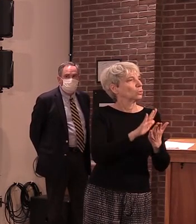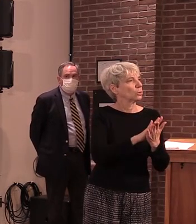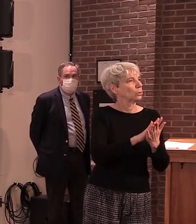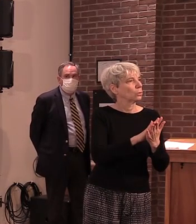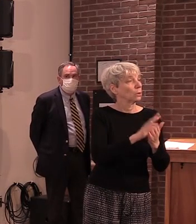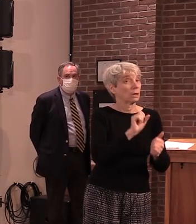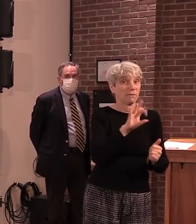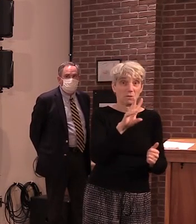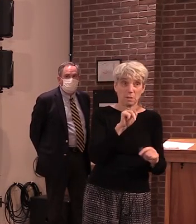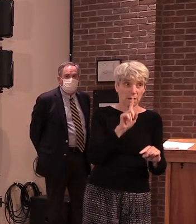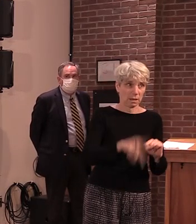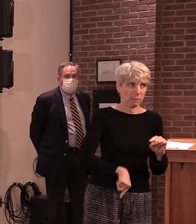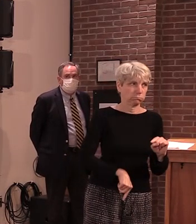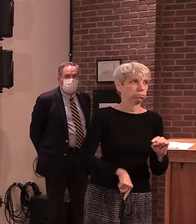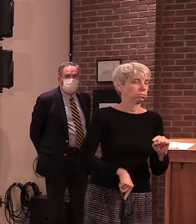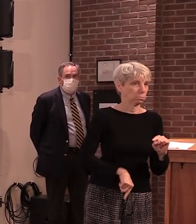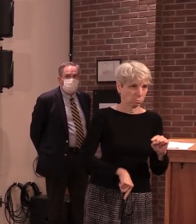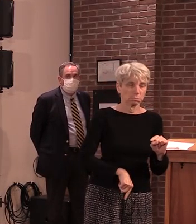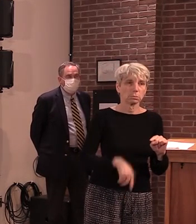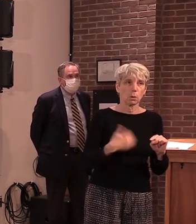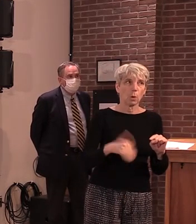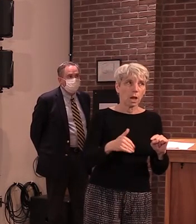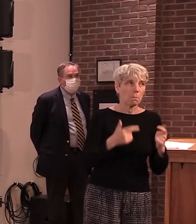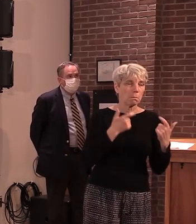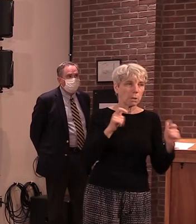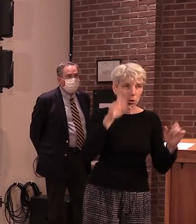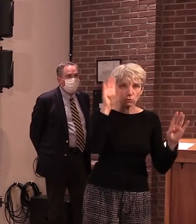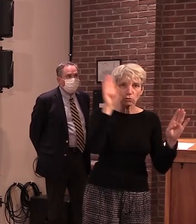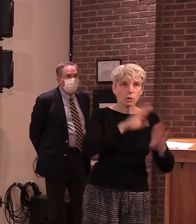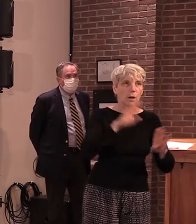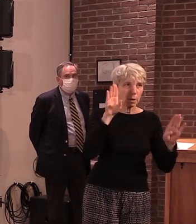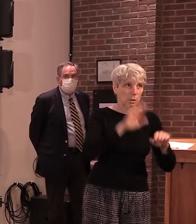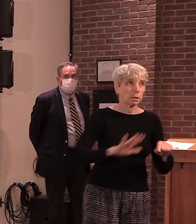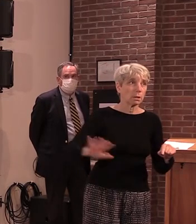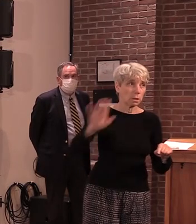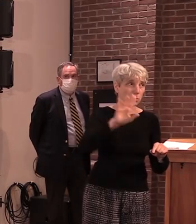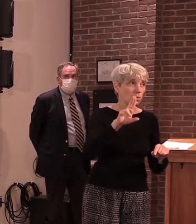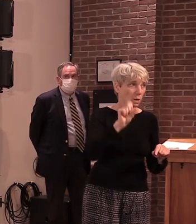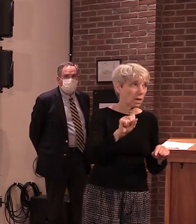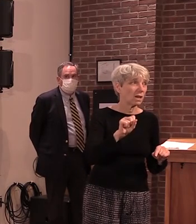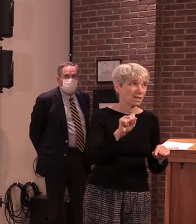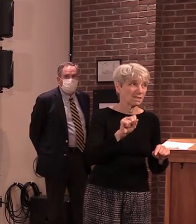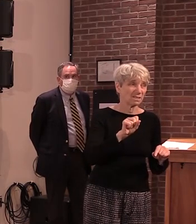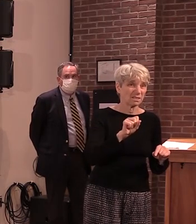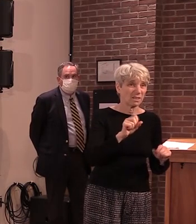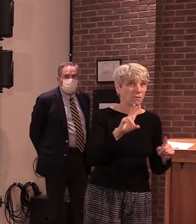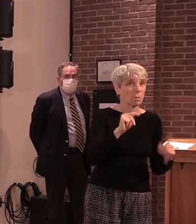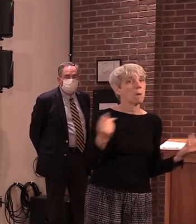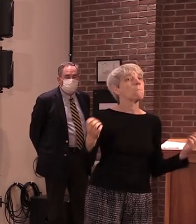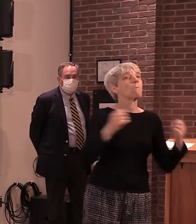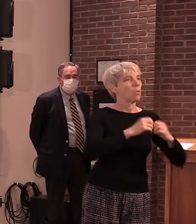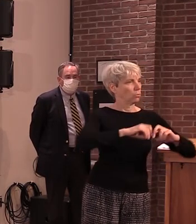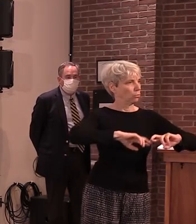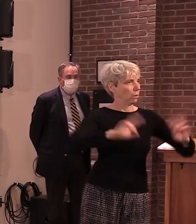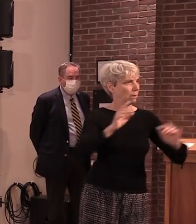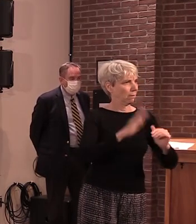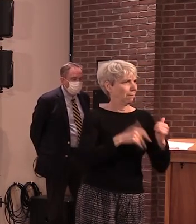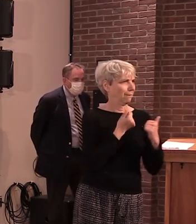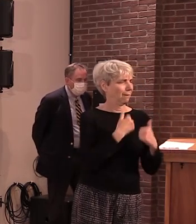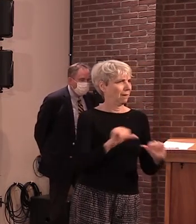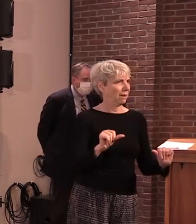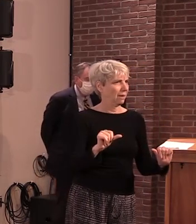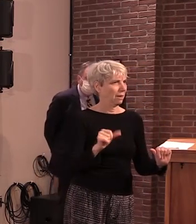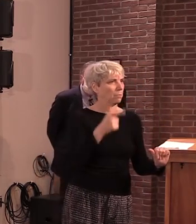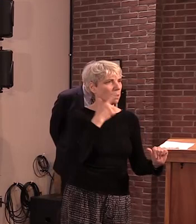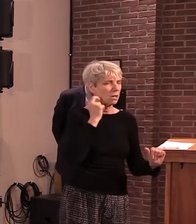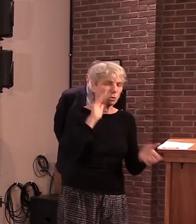it, I think we're in big trouble as a country, because we are, again, poised with a low positivity